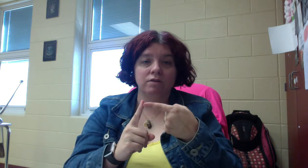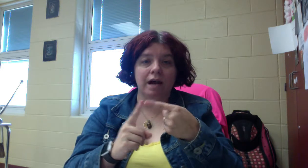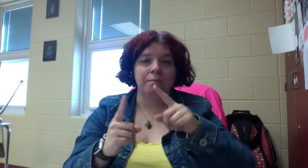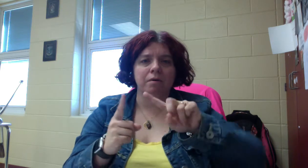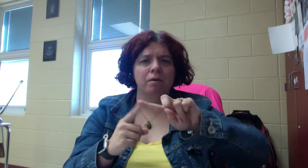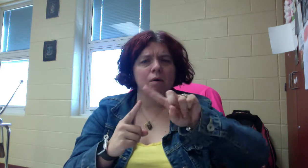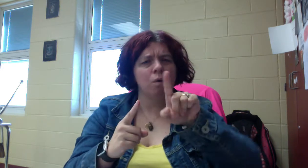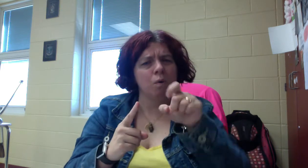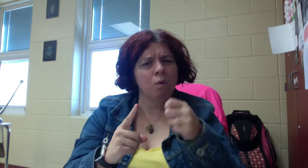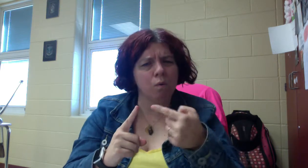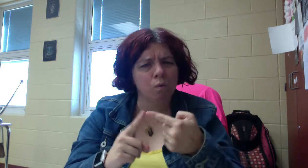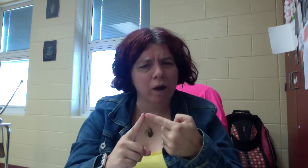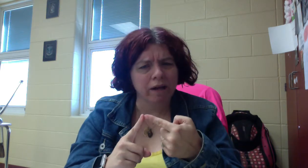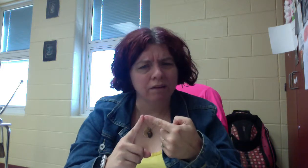tap. When.